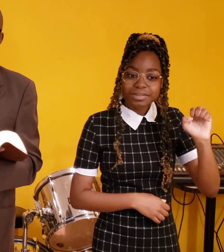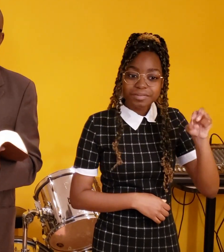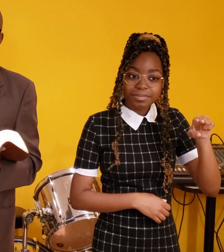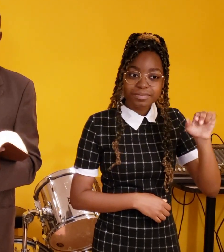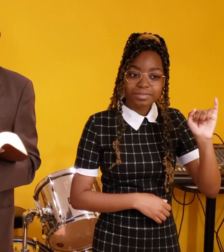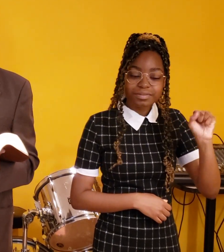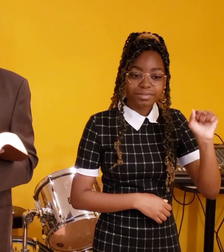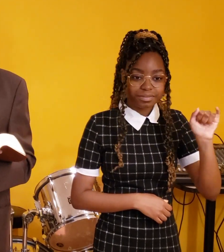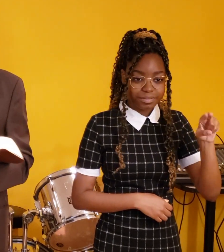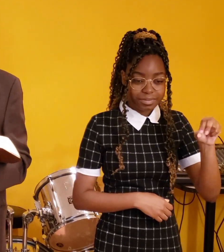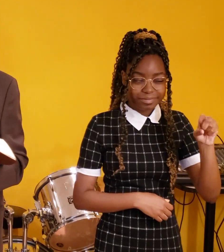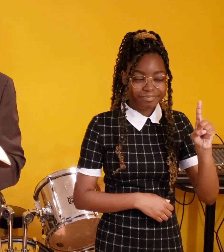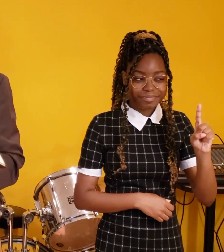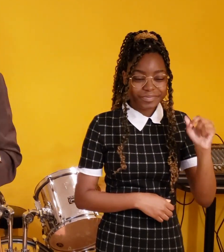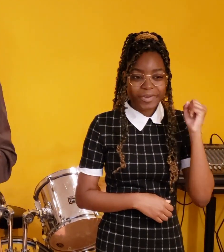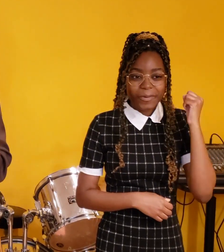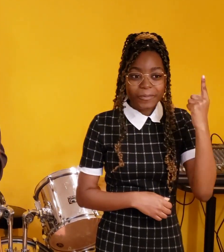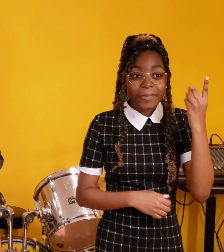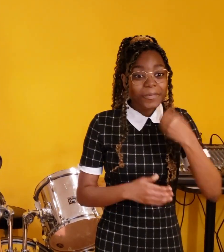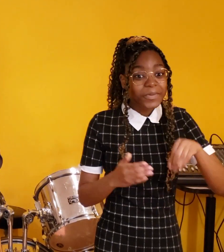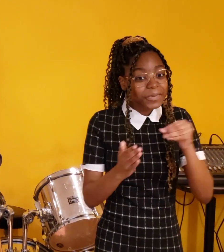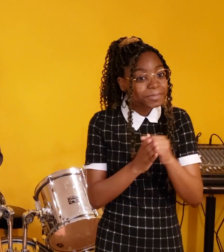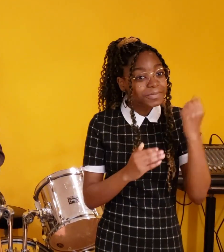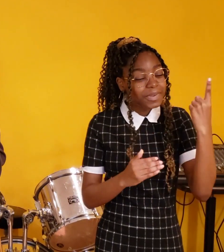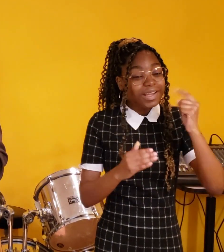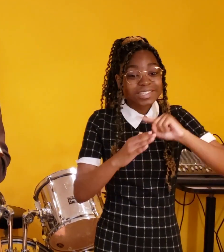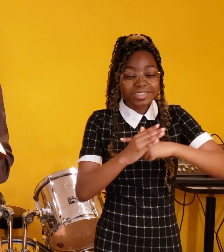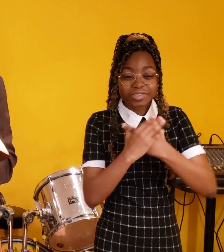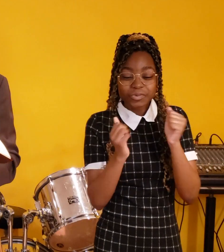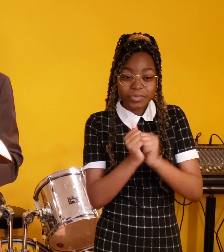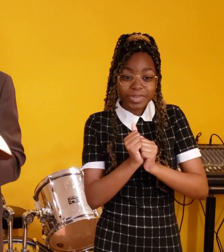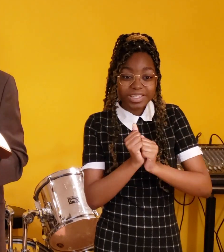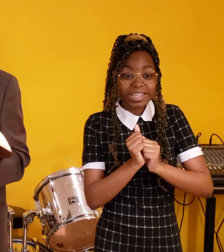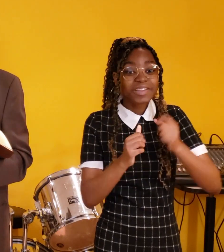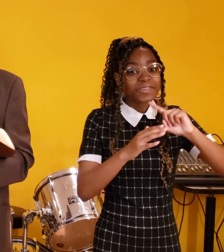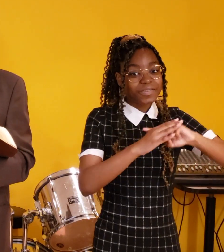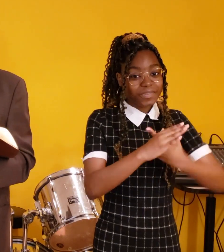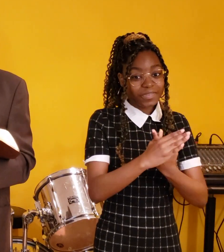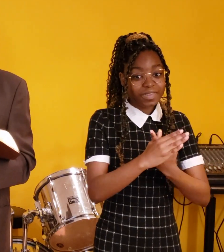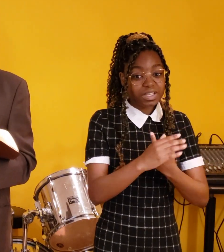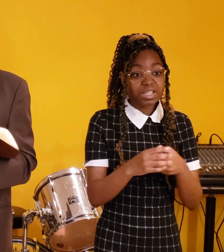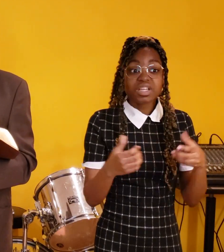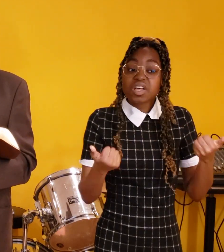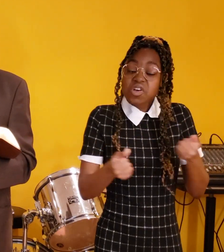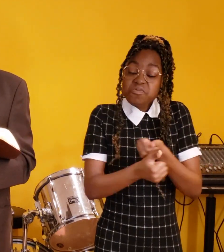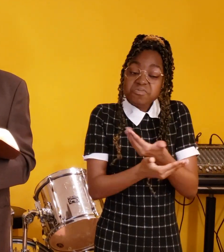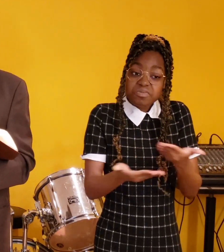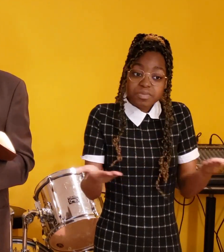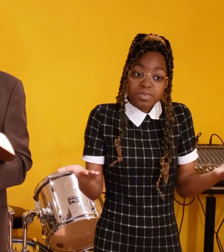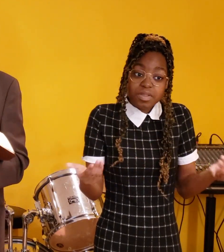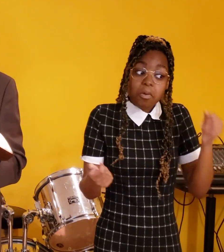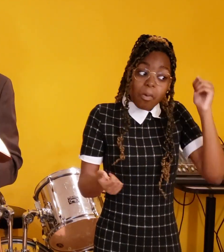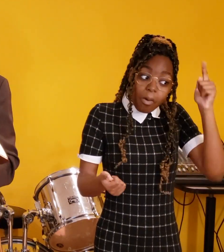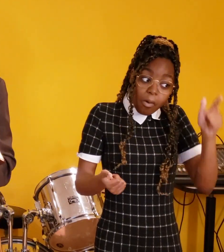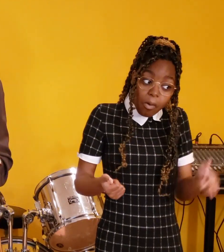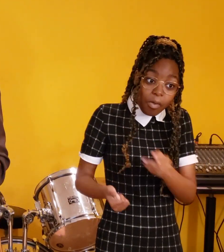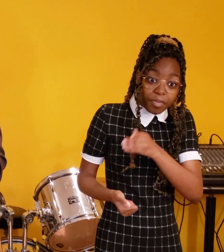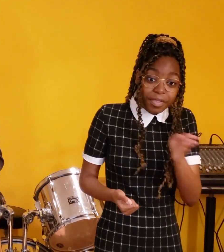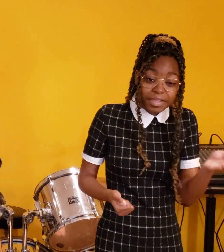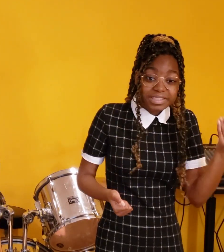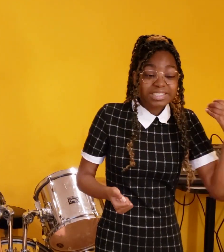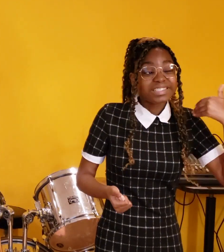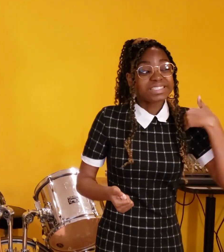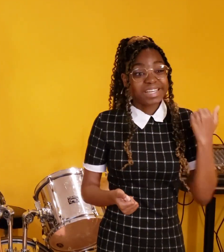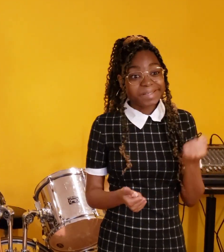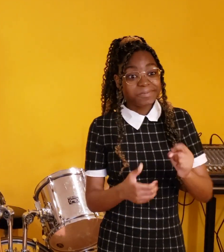chapter 1 verse 1 starts with the beginning. Everything, all things have a beginning. Did I say